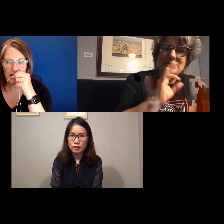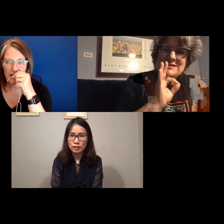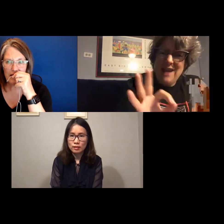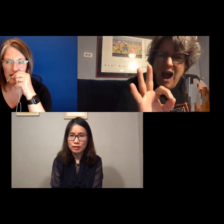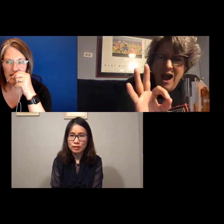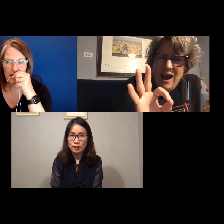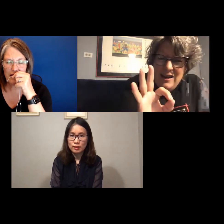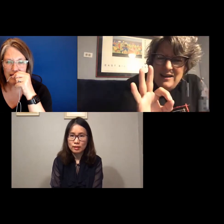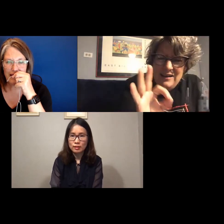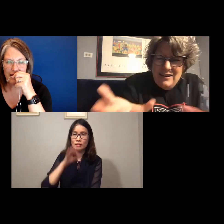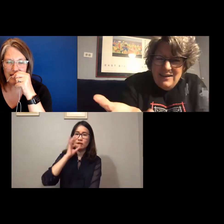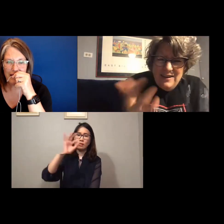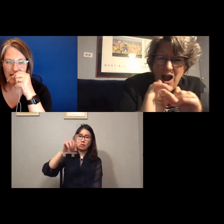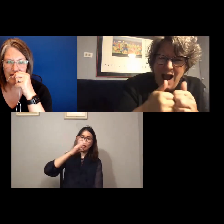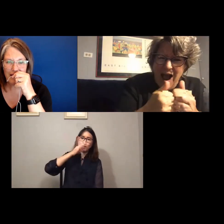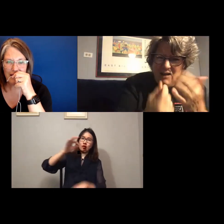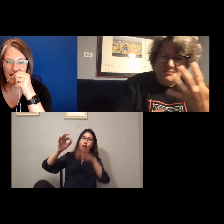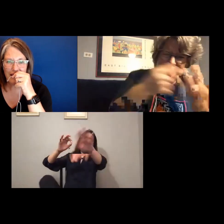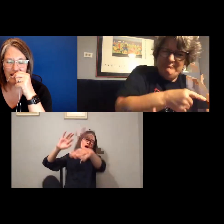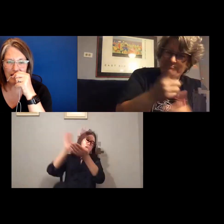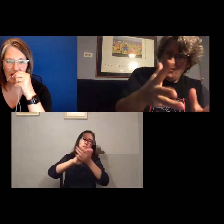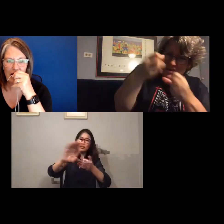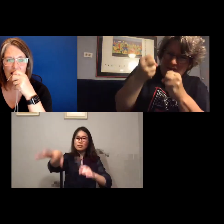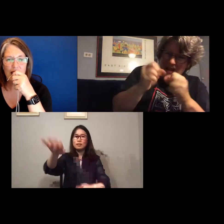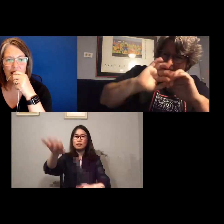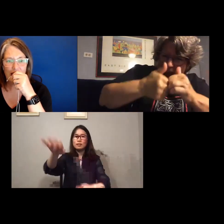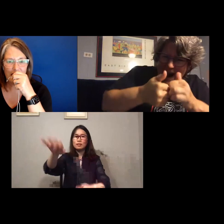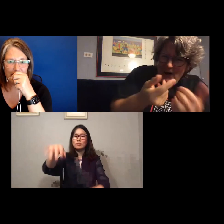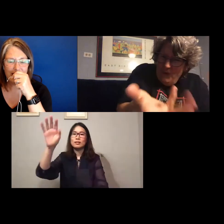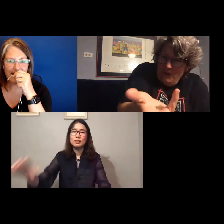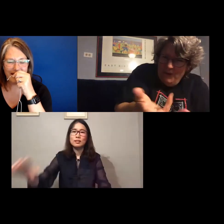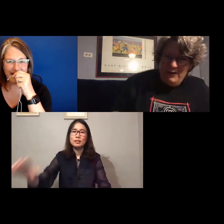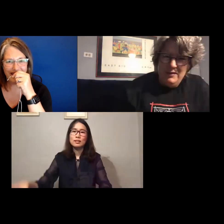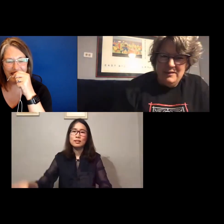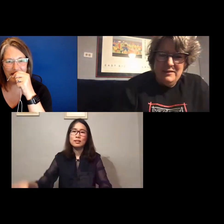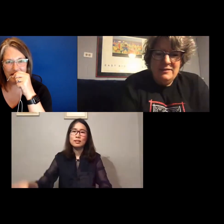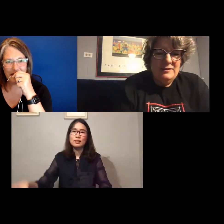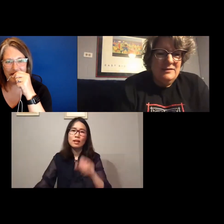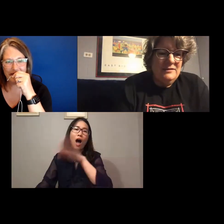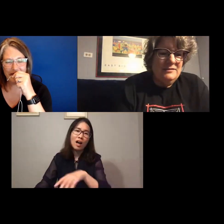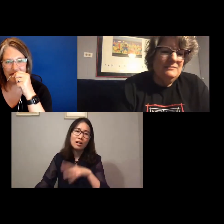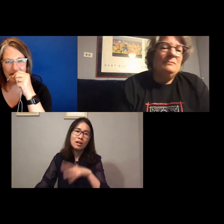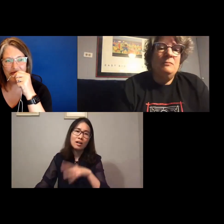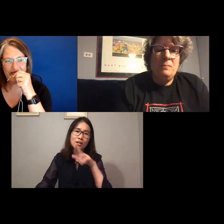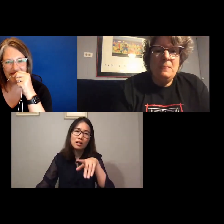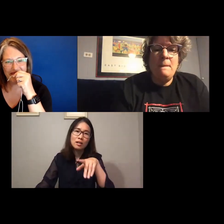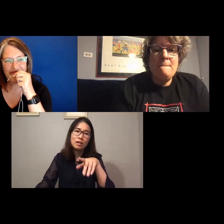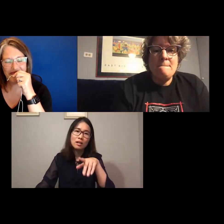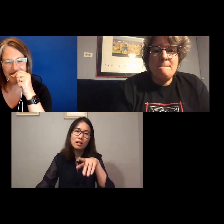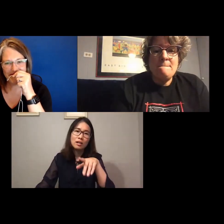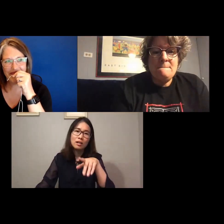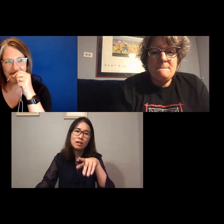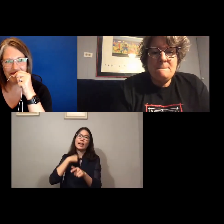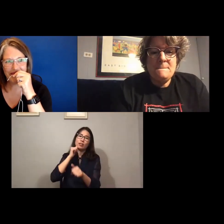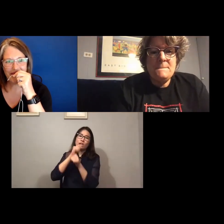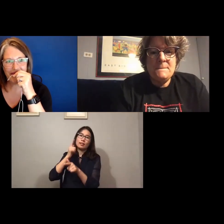the way through high school? When you started kindergarten, 9 years old, how did you progress and understand and do your